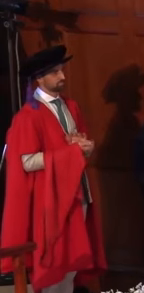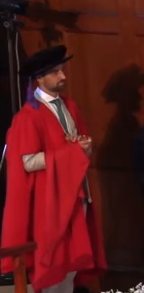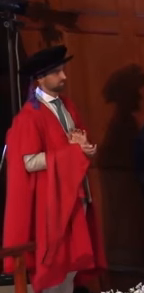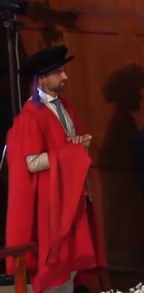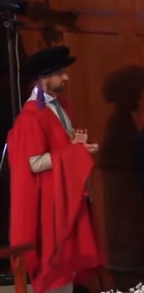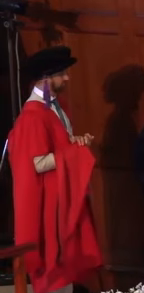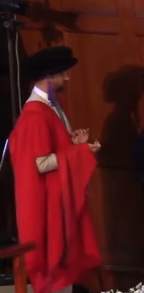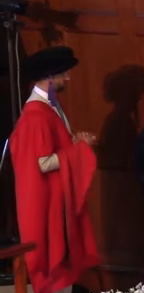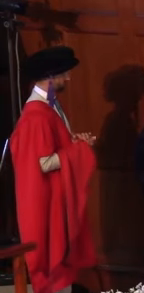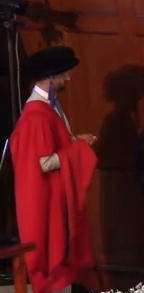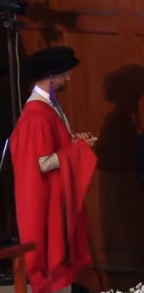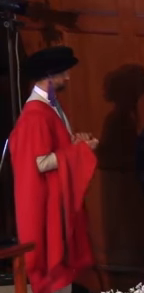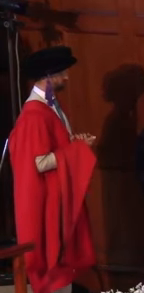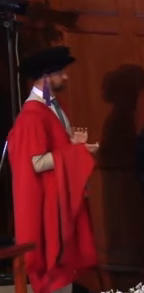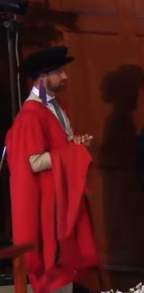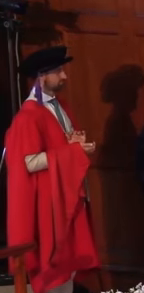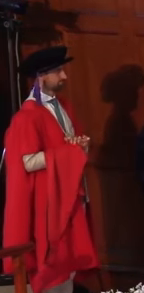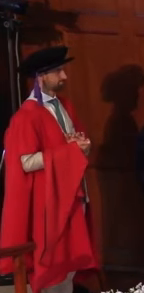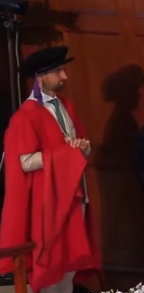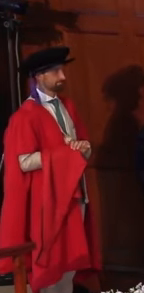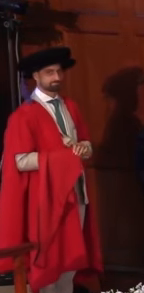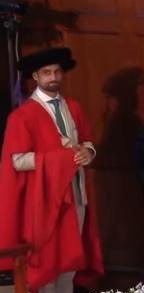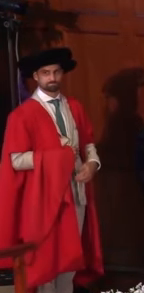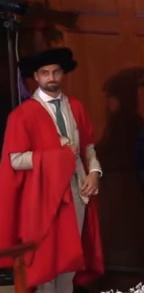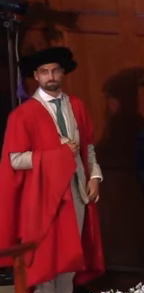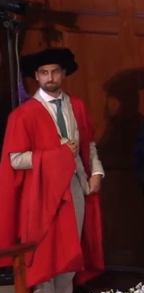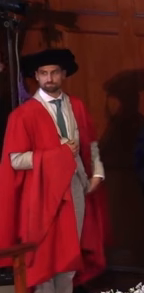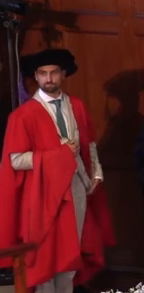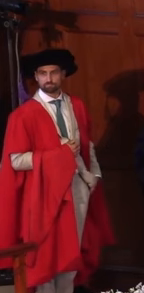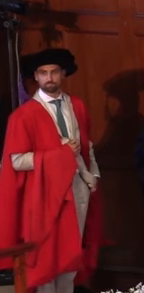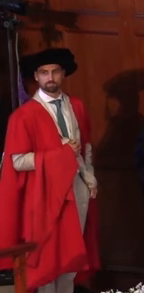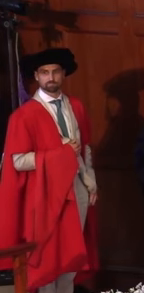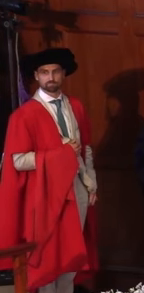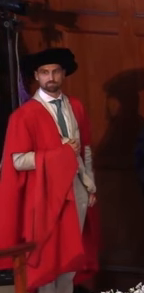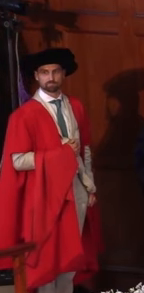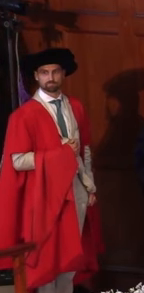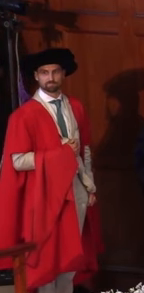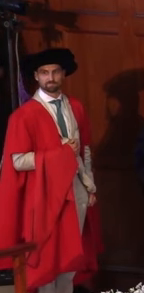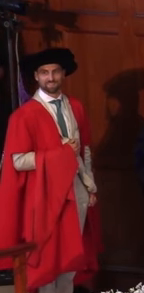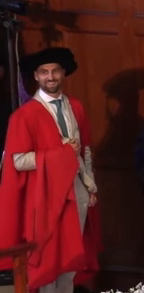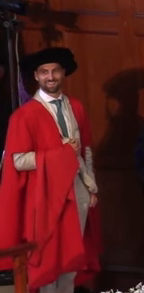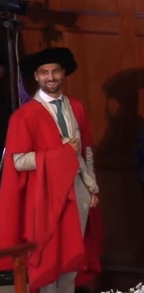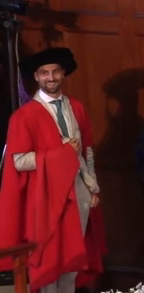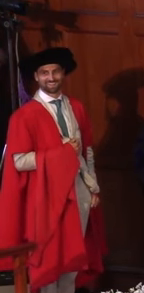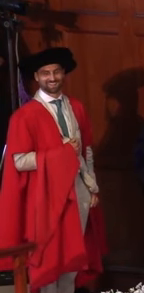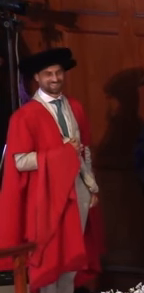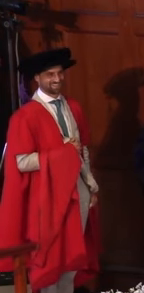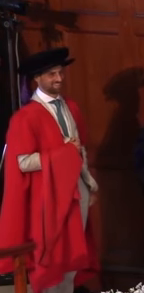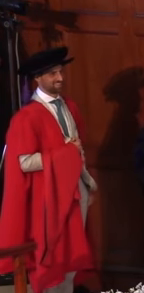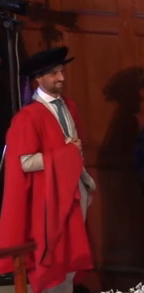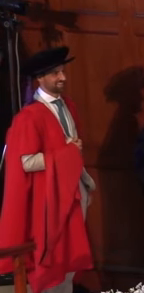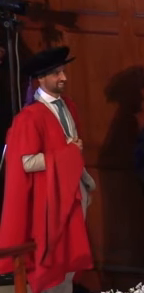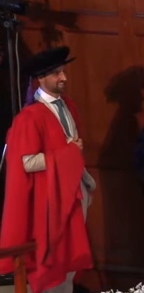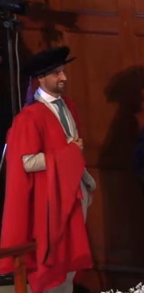For the degree of Doctor of Philosophy, for a thesis entitled Investigating the Tropic Ecologies of Early Life